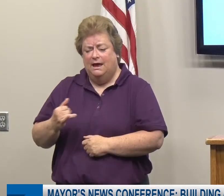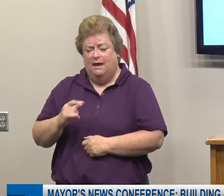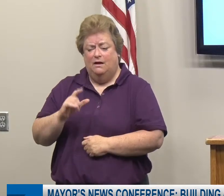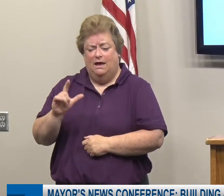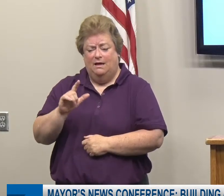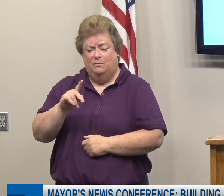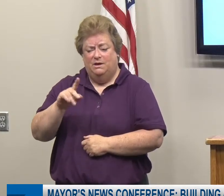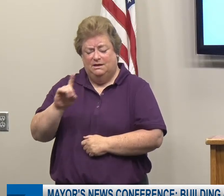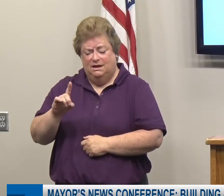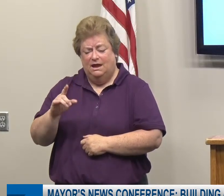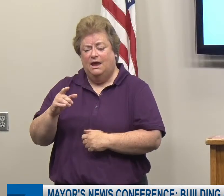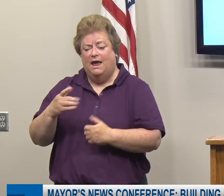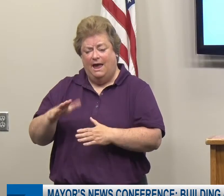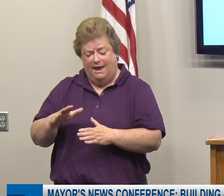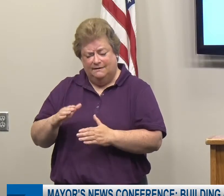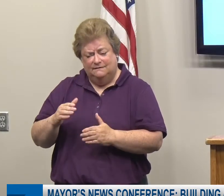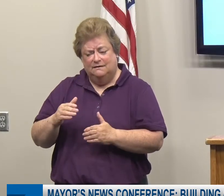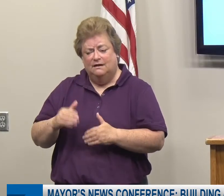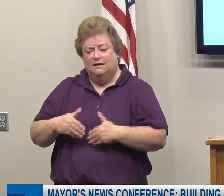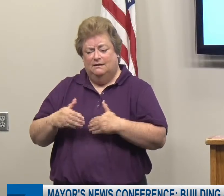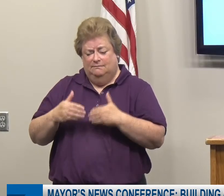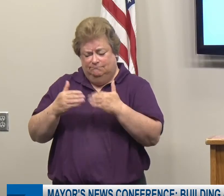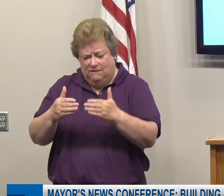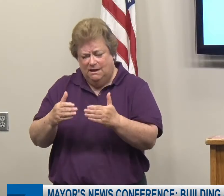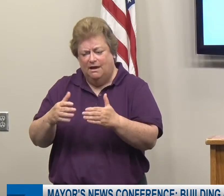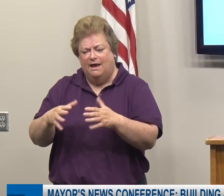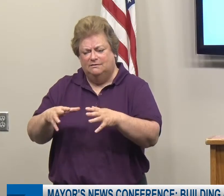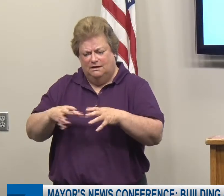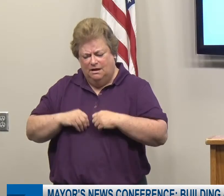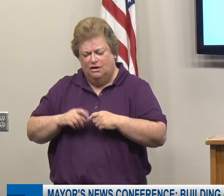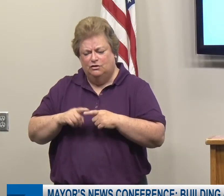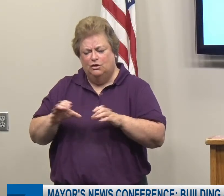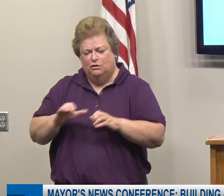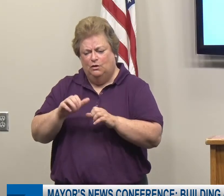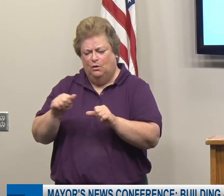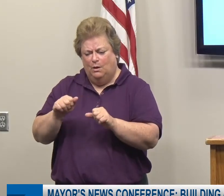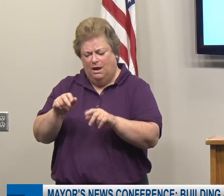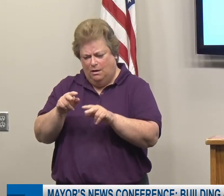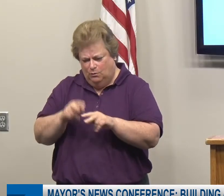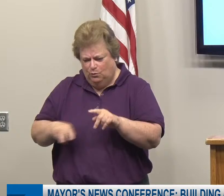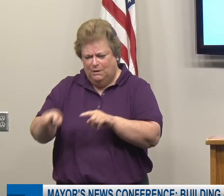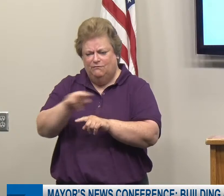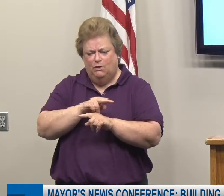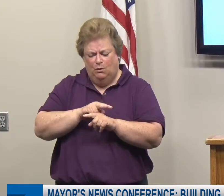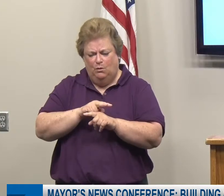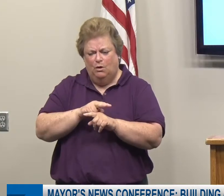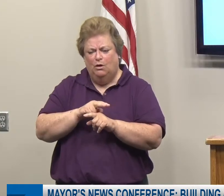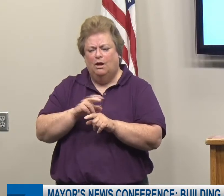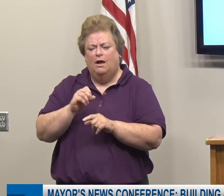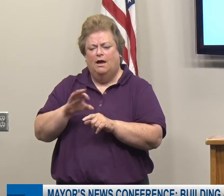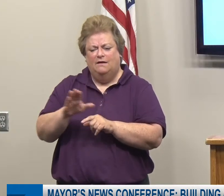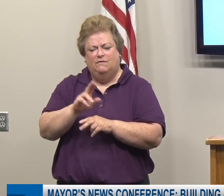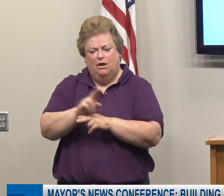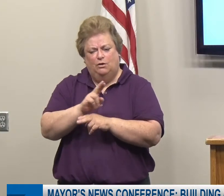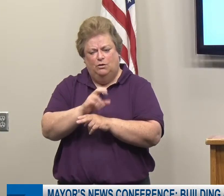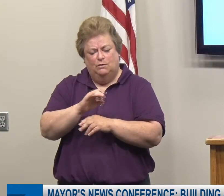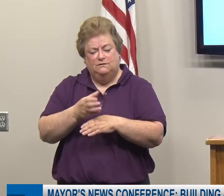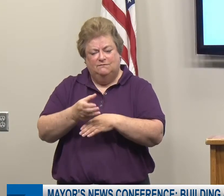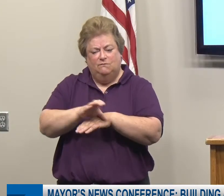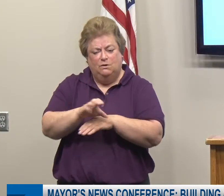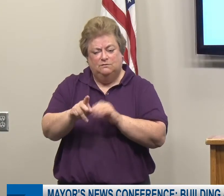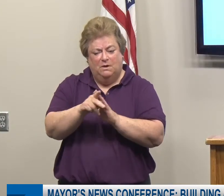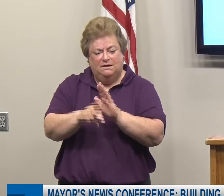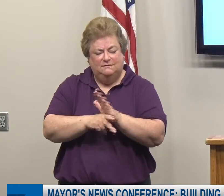in the aftermath of tragedy in Minneapolis to do an expedited review alongside our office of their use of force